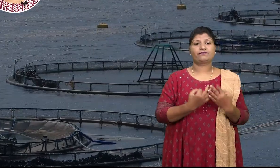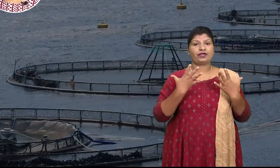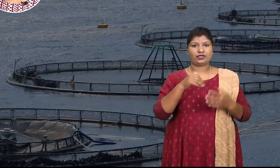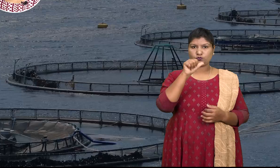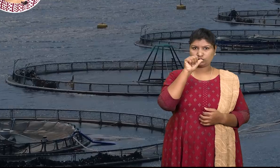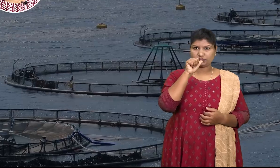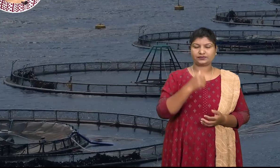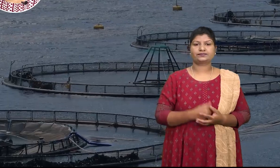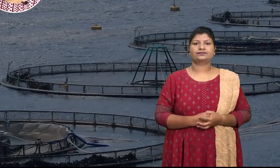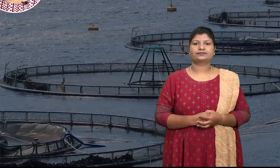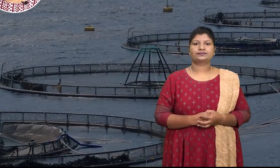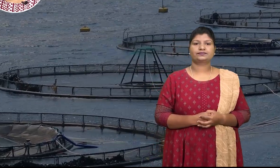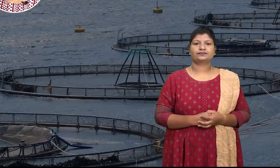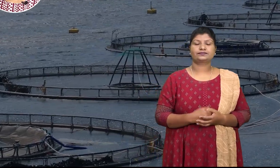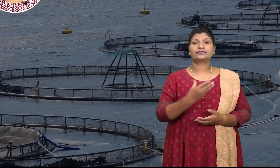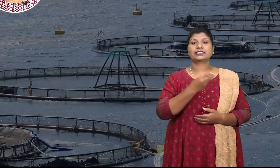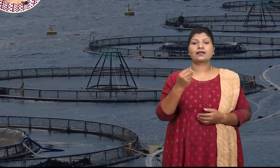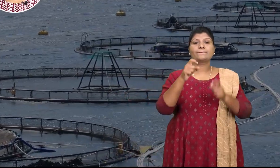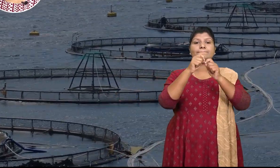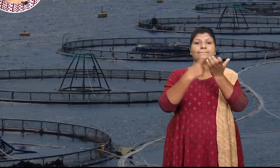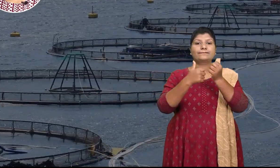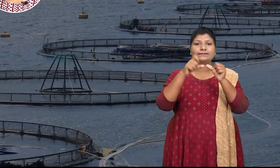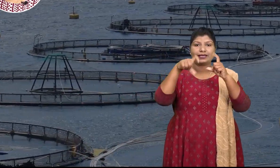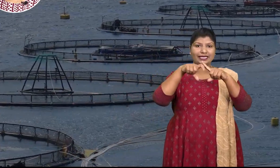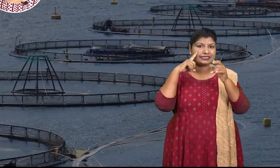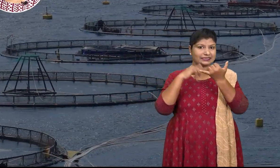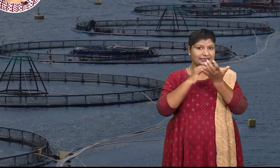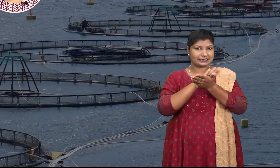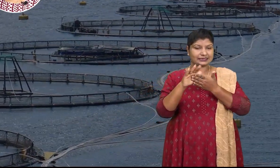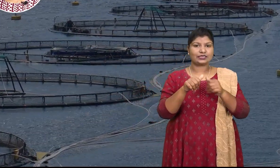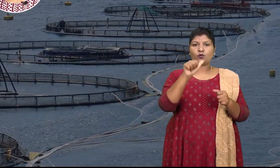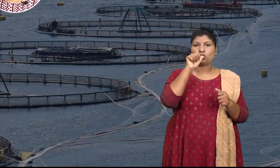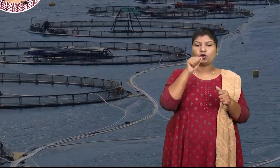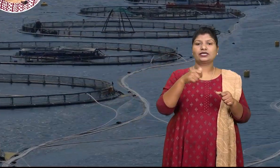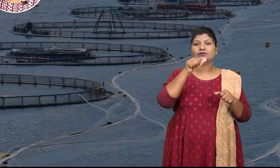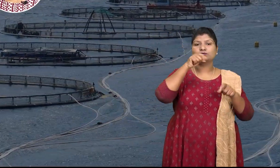freshwater and brackish water lakes,